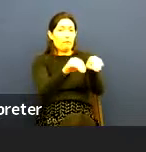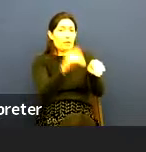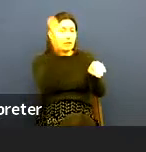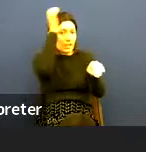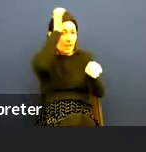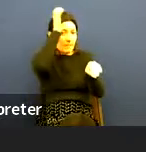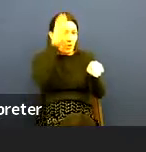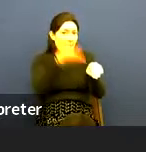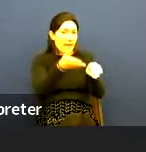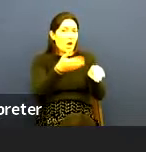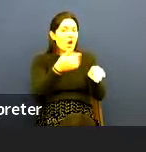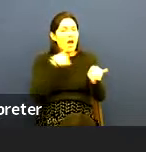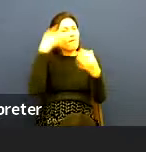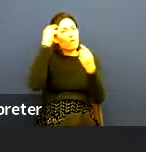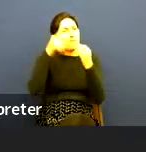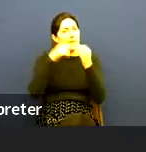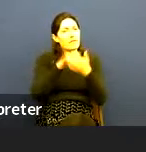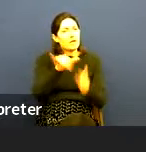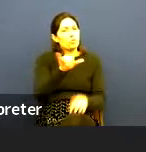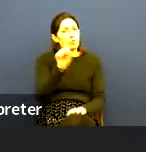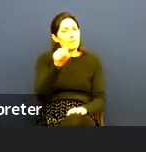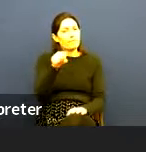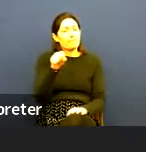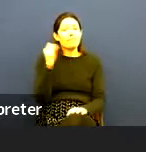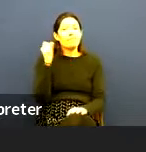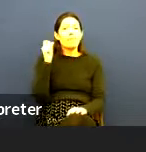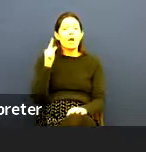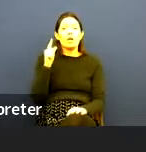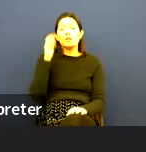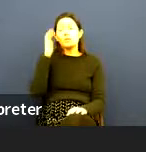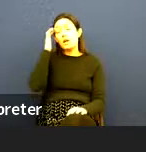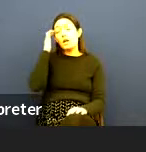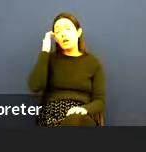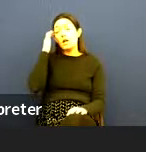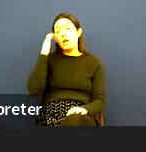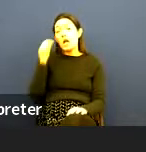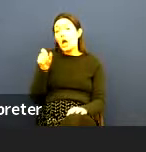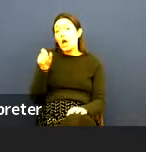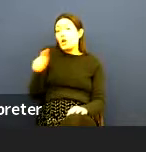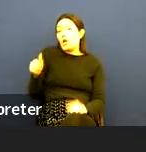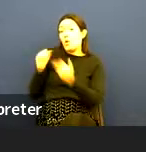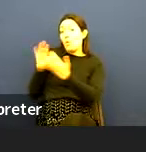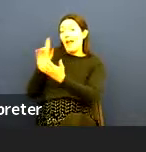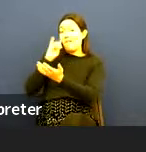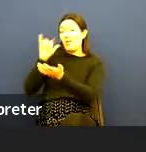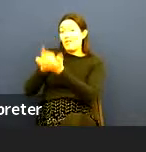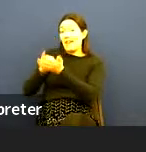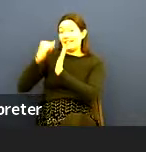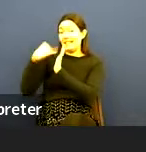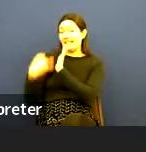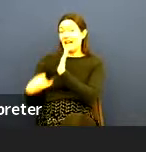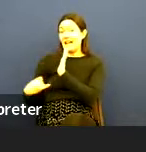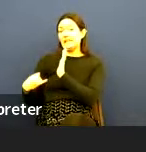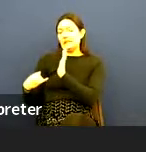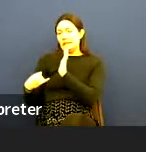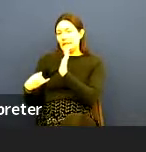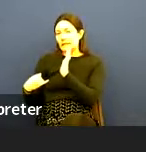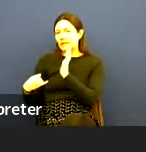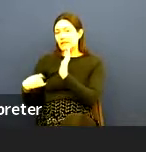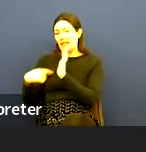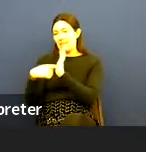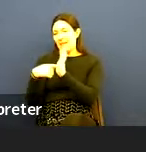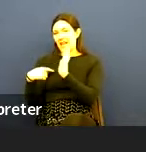I've already looked at that. As far as the alternative site design, When it comes down here, we get the